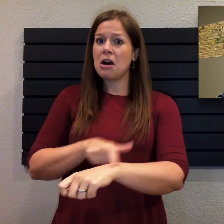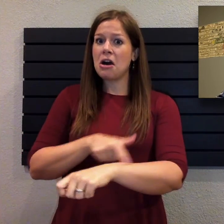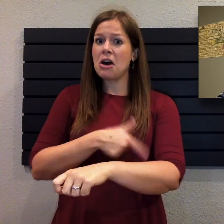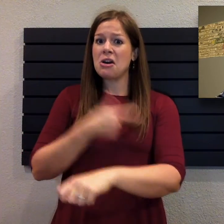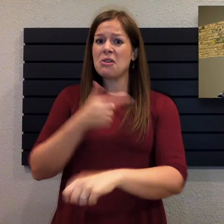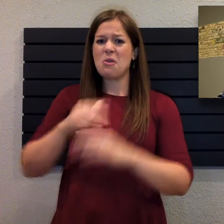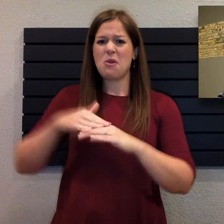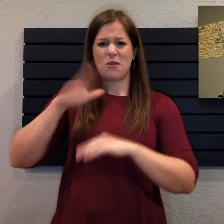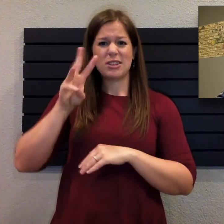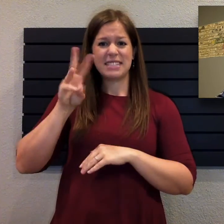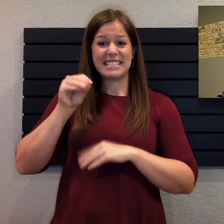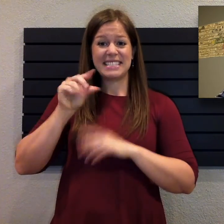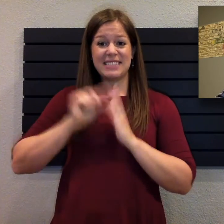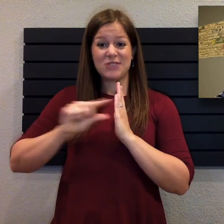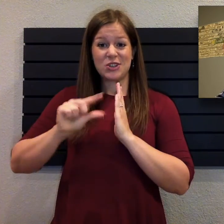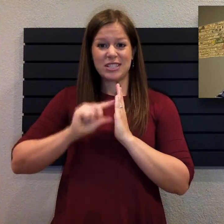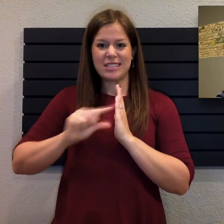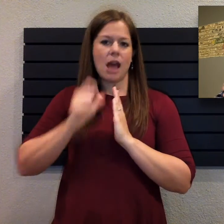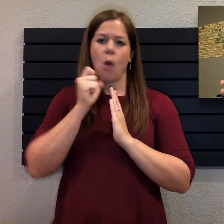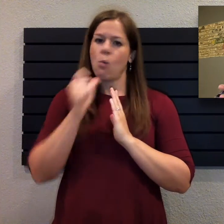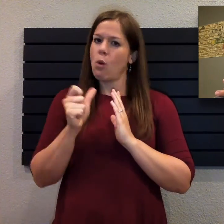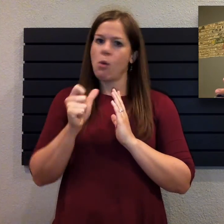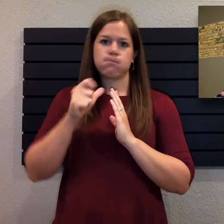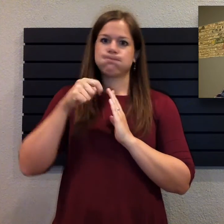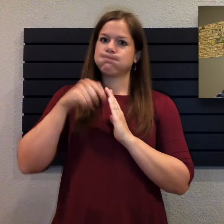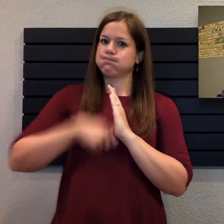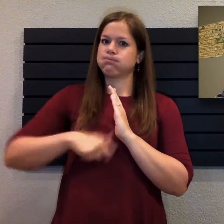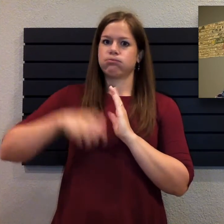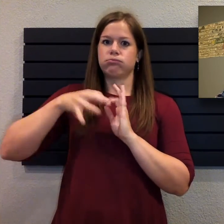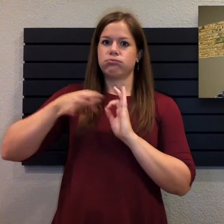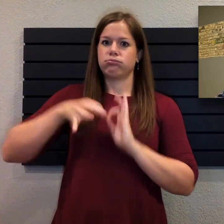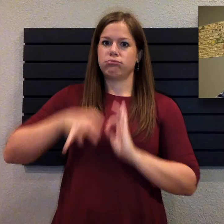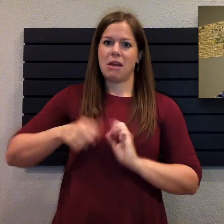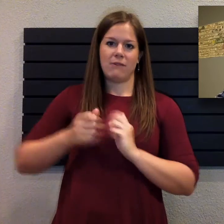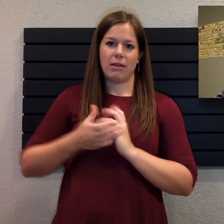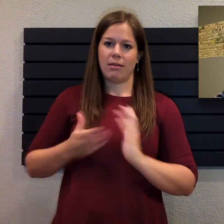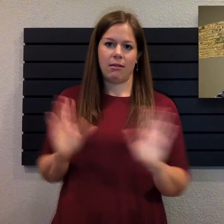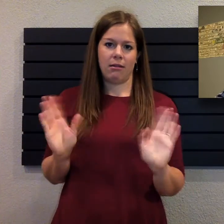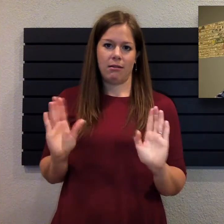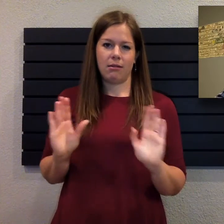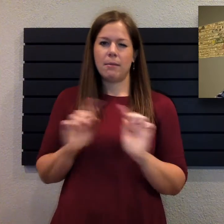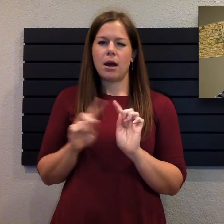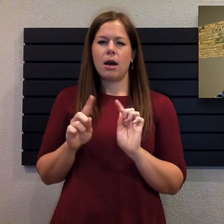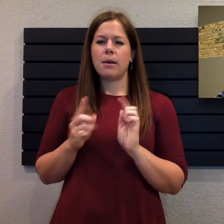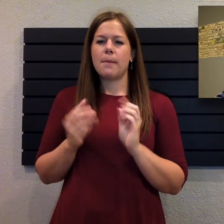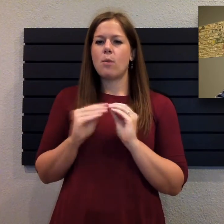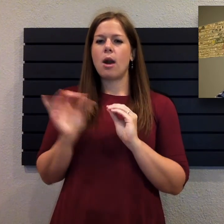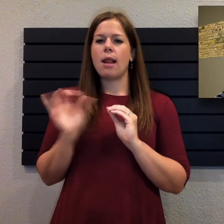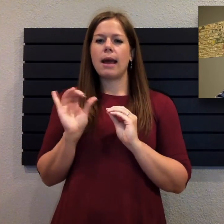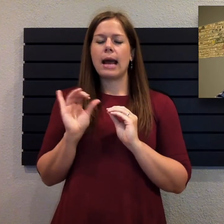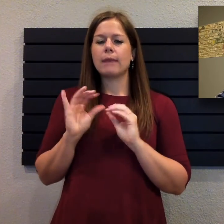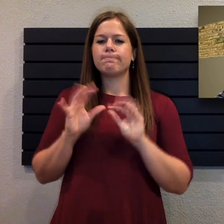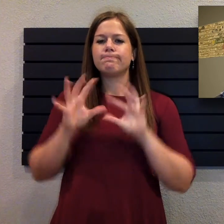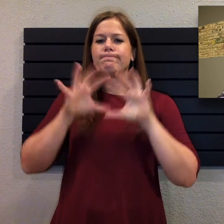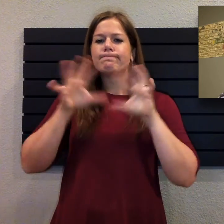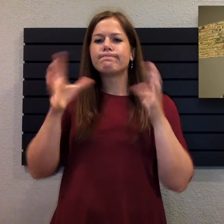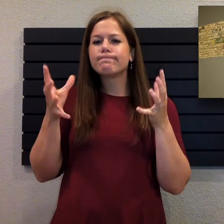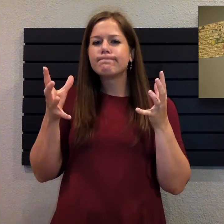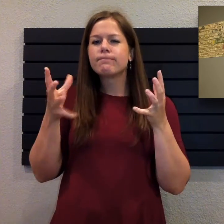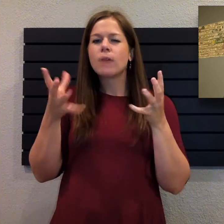able to cover every detail, but we'll kind of walk through a survey, and I want to highlight a couple of things going on